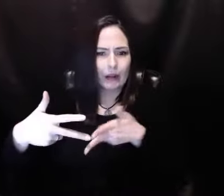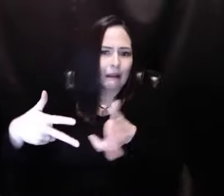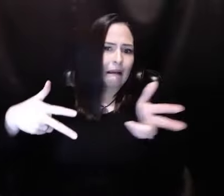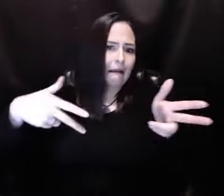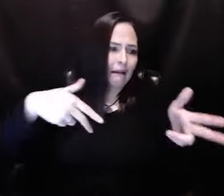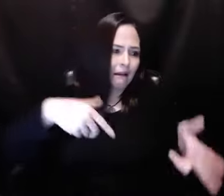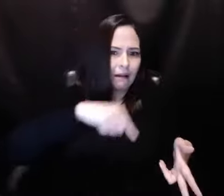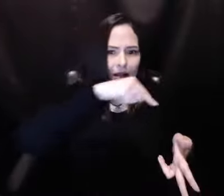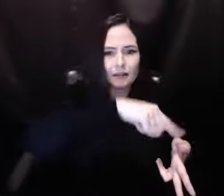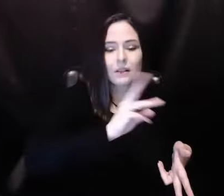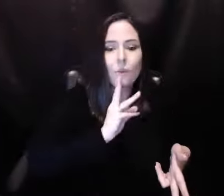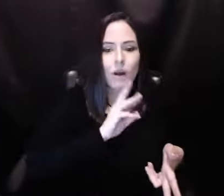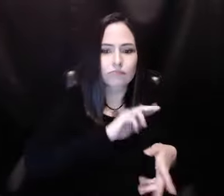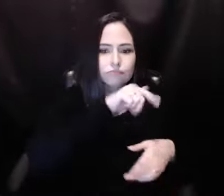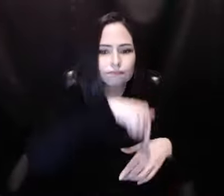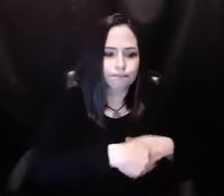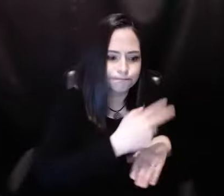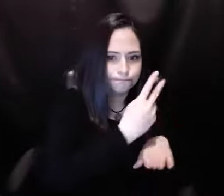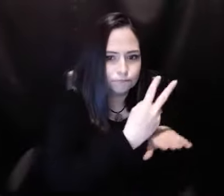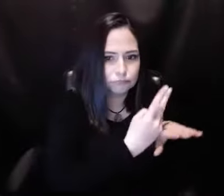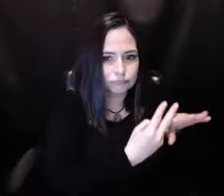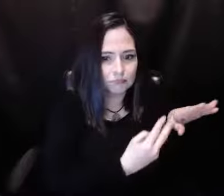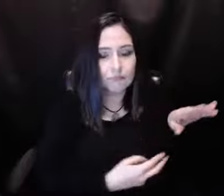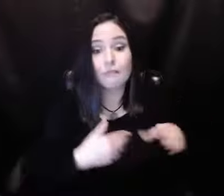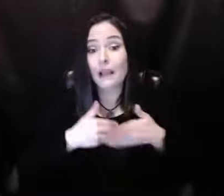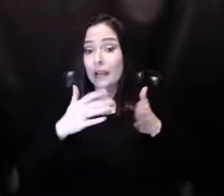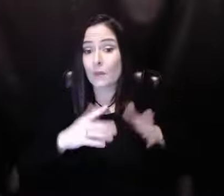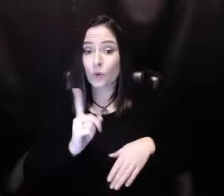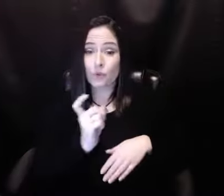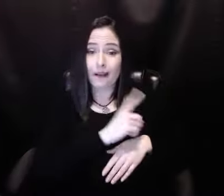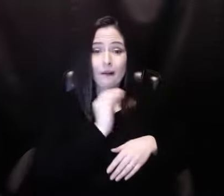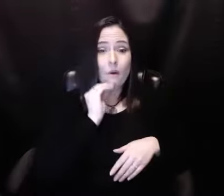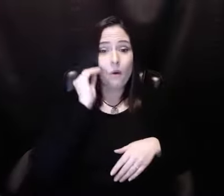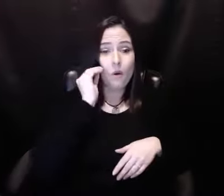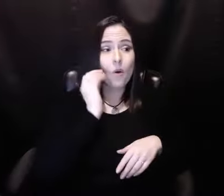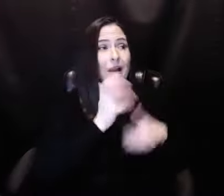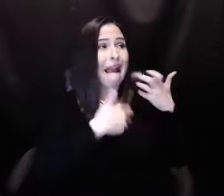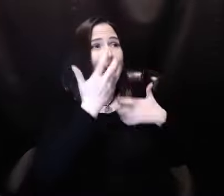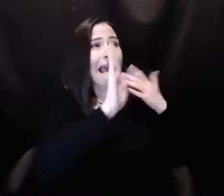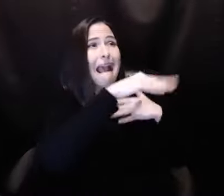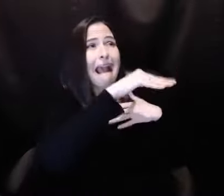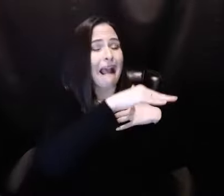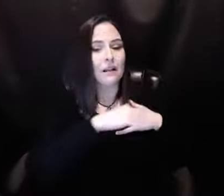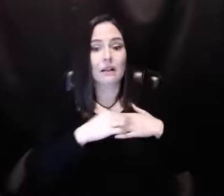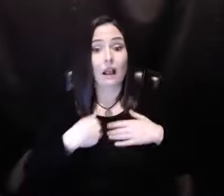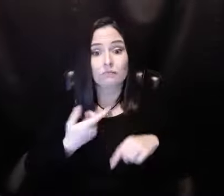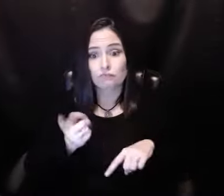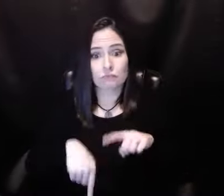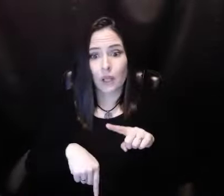the canal, and the next door neighbor ran home, yelling and screaming, and I wasn't able to swim. I was